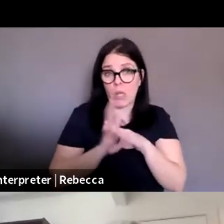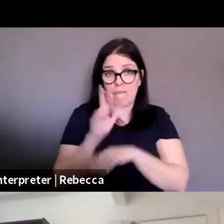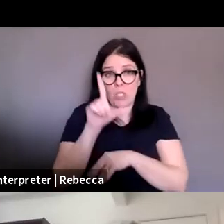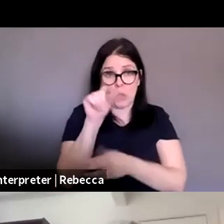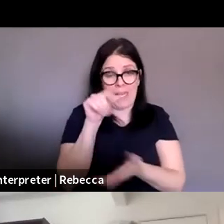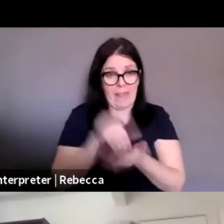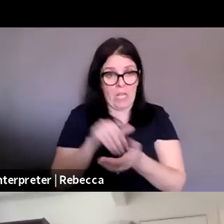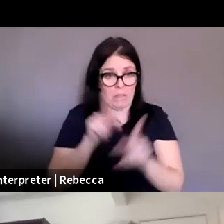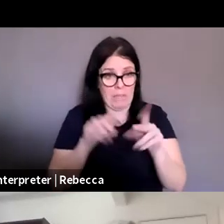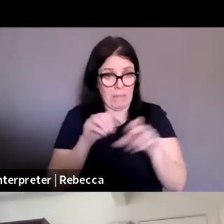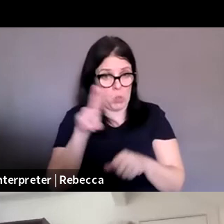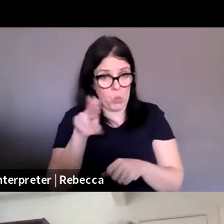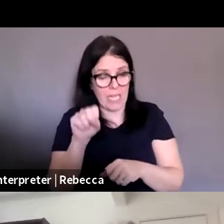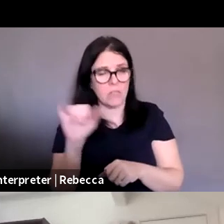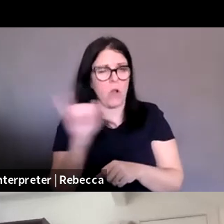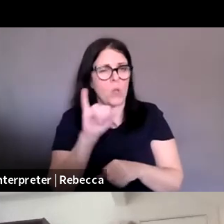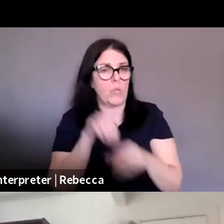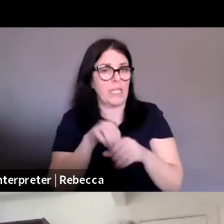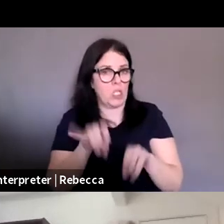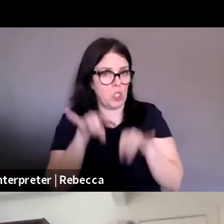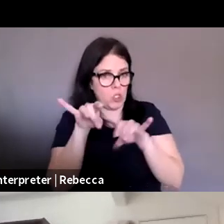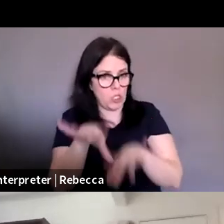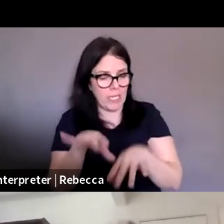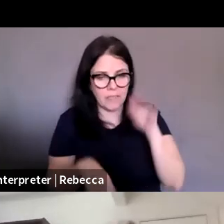also in Australia.